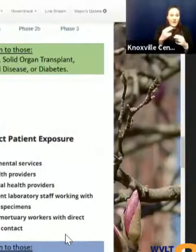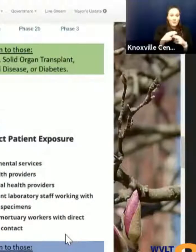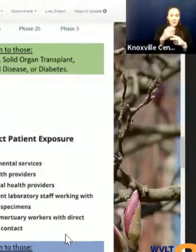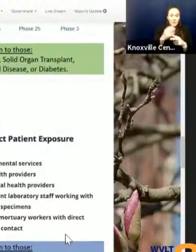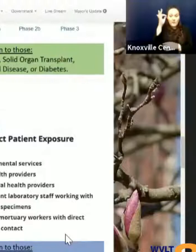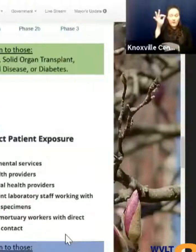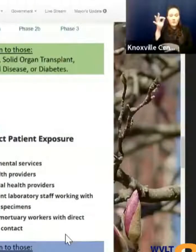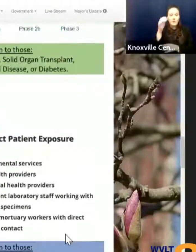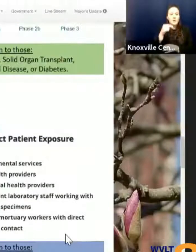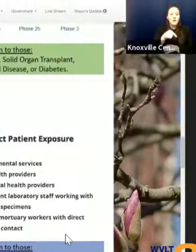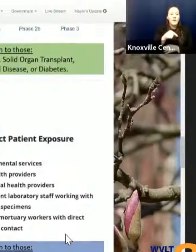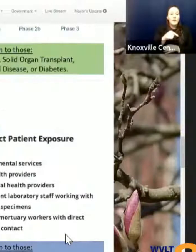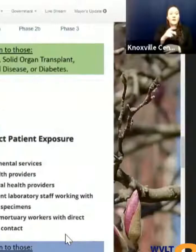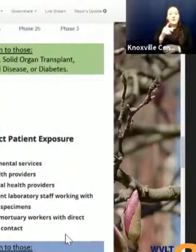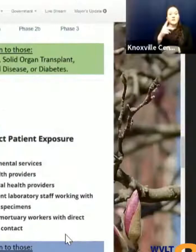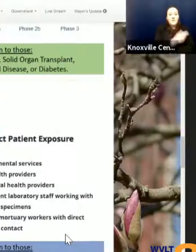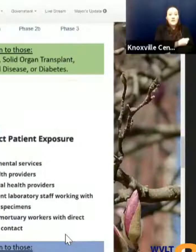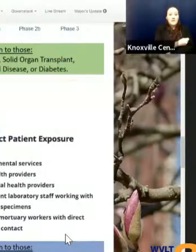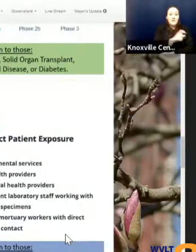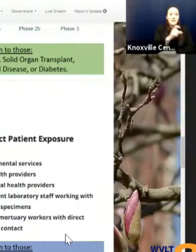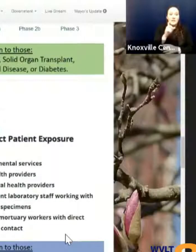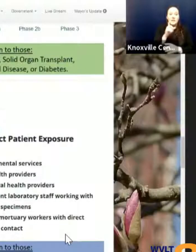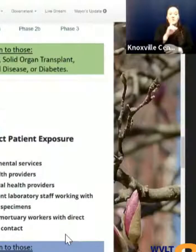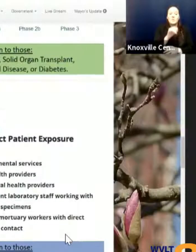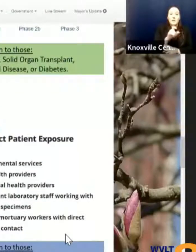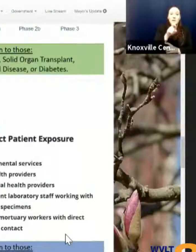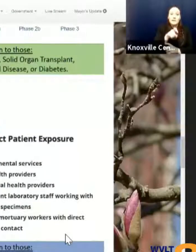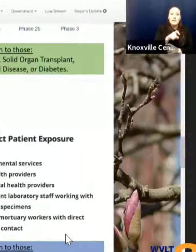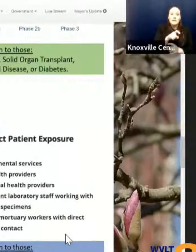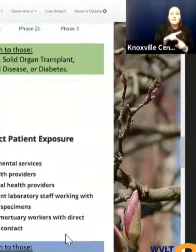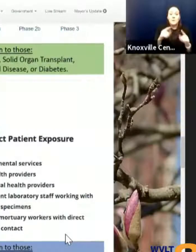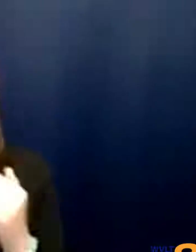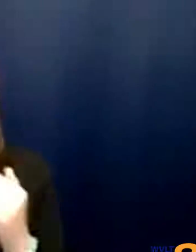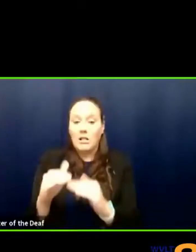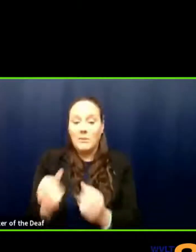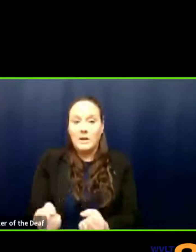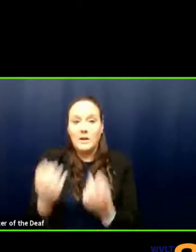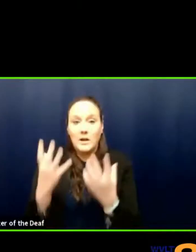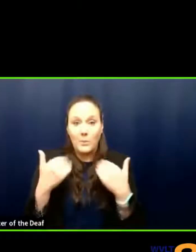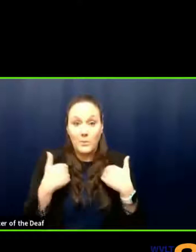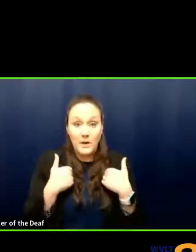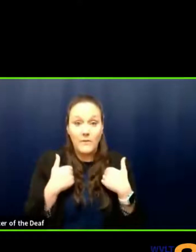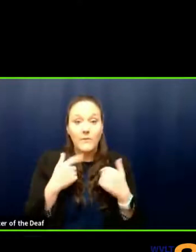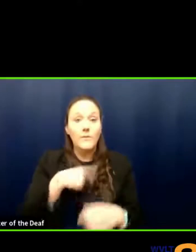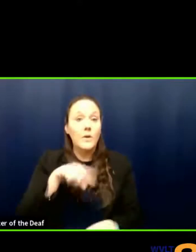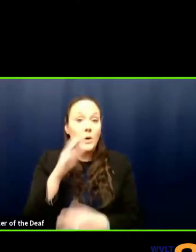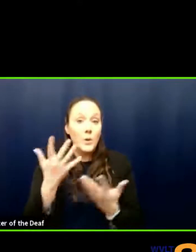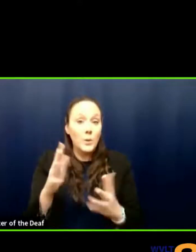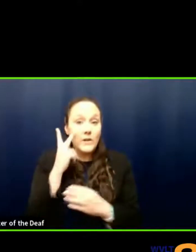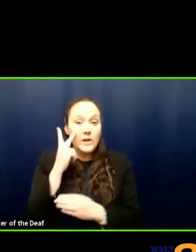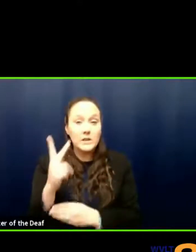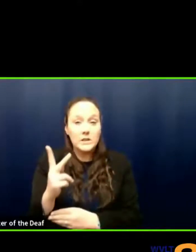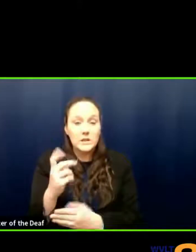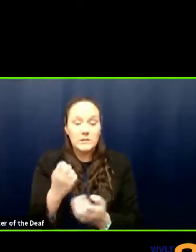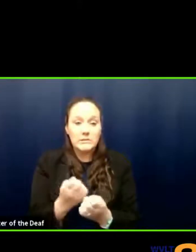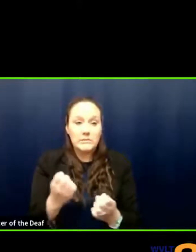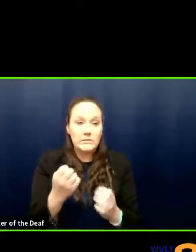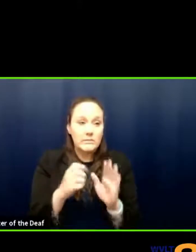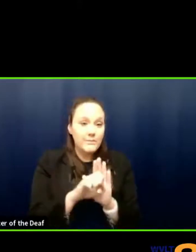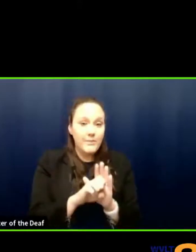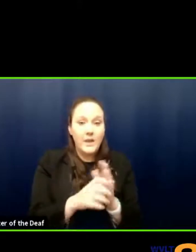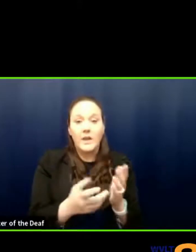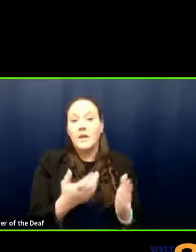vaccine continues to greatly outpace the supply. We have seen evidence of that during every vaccination opportunity that